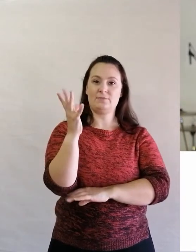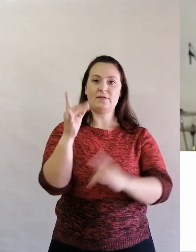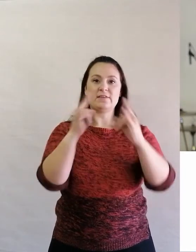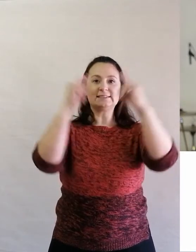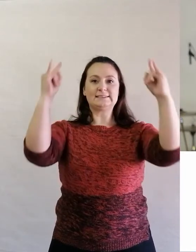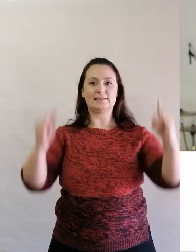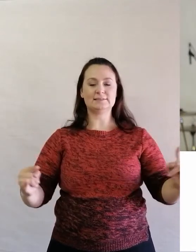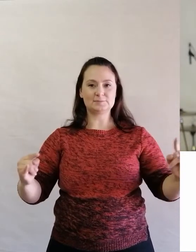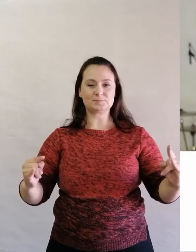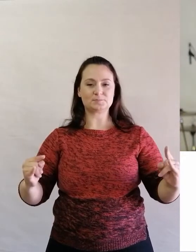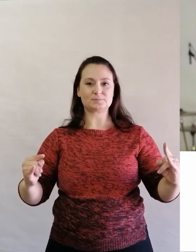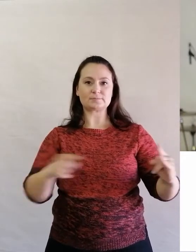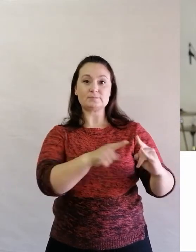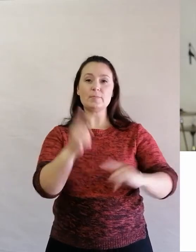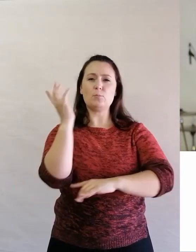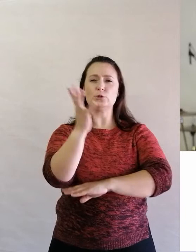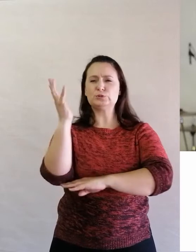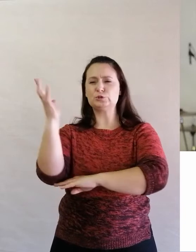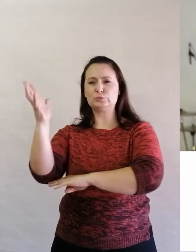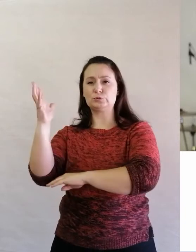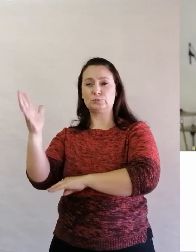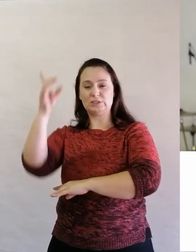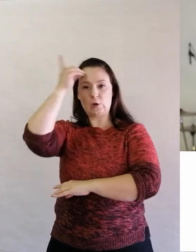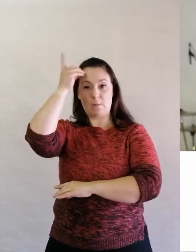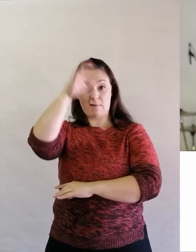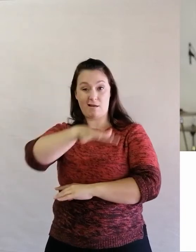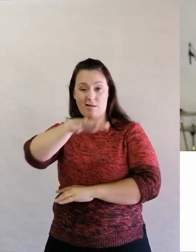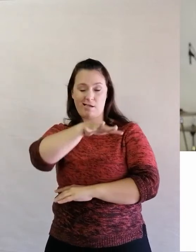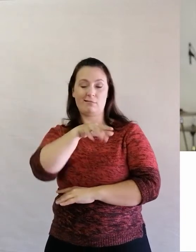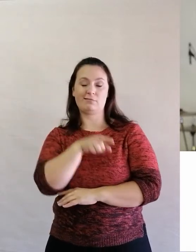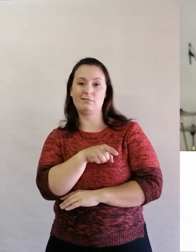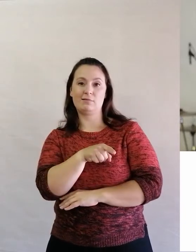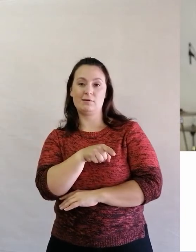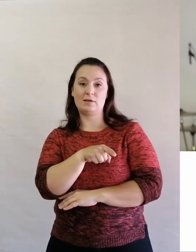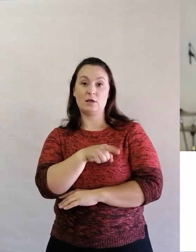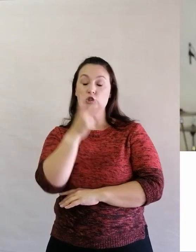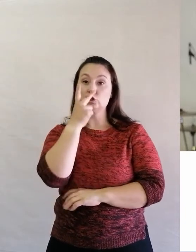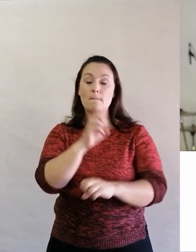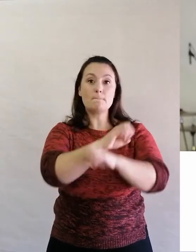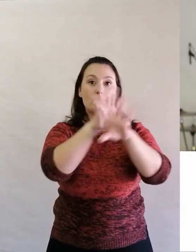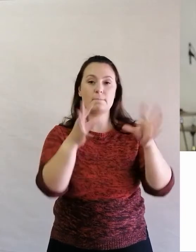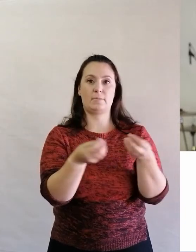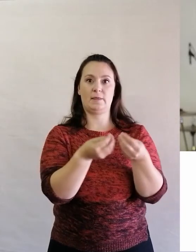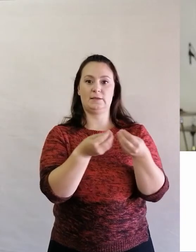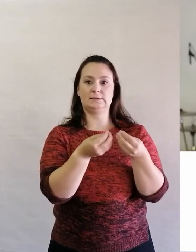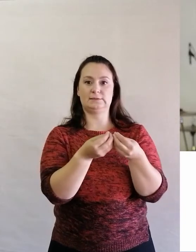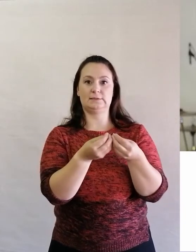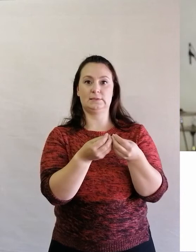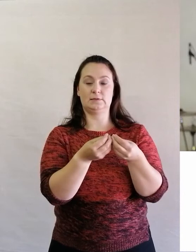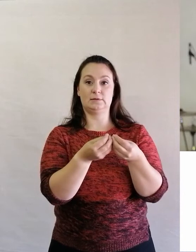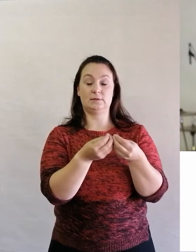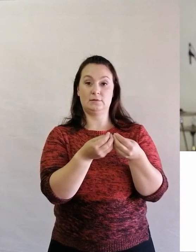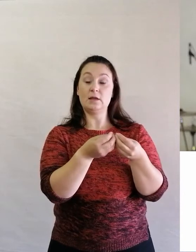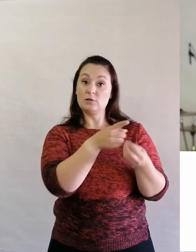around Durban and preached the gospel. And kind of saw miraculous things happen. His dad was